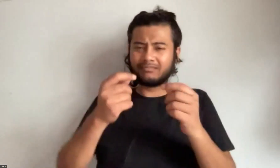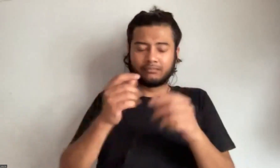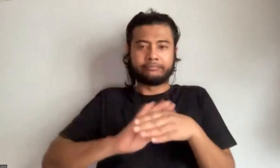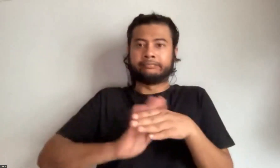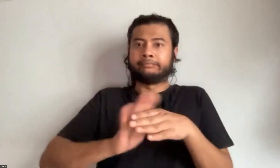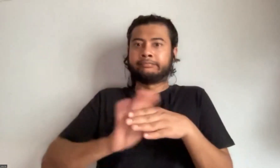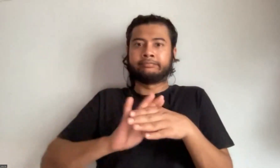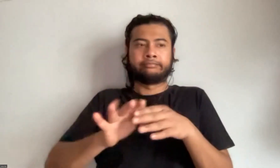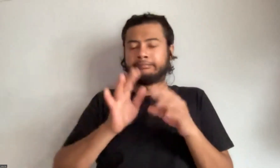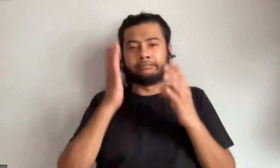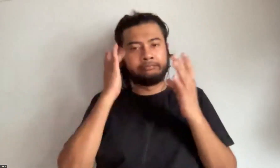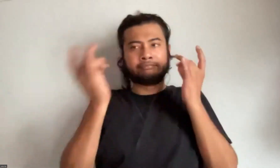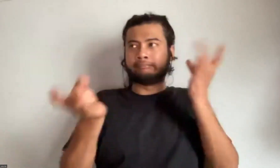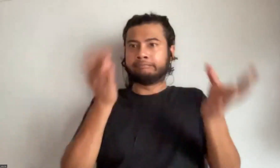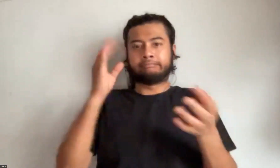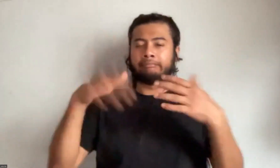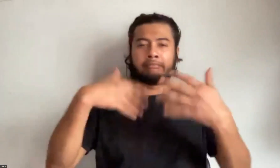So as I said earlier, that